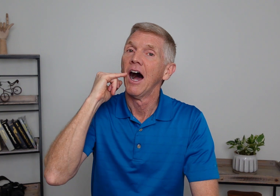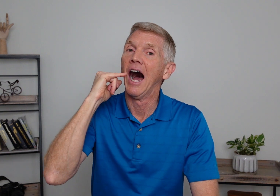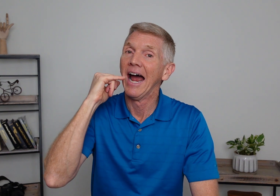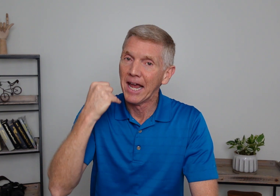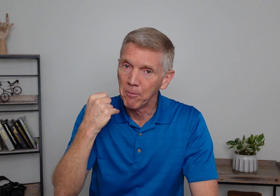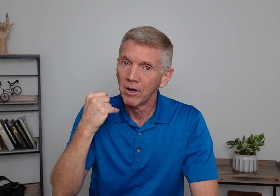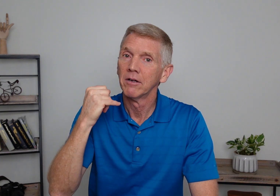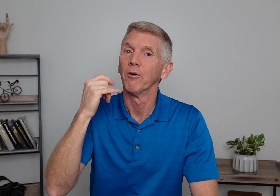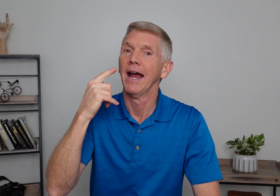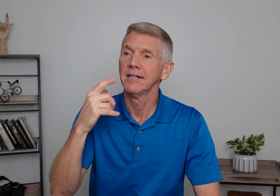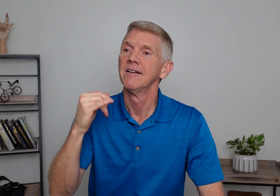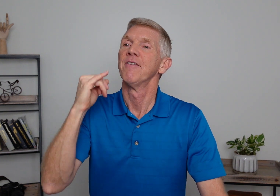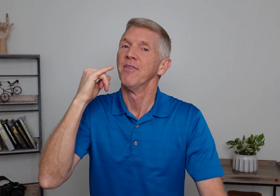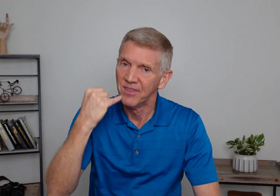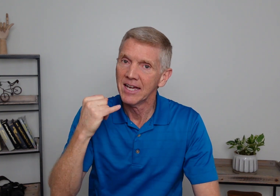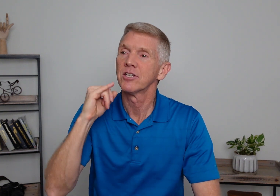I am, right? This,